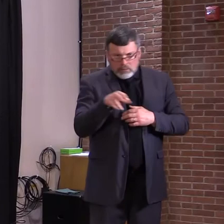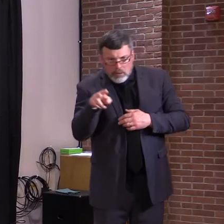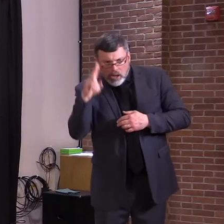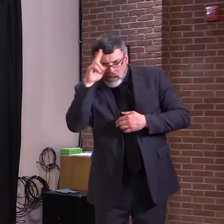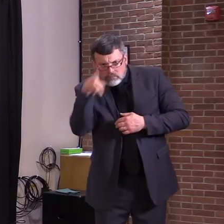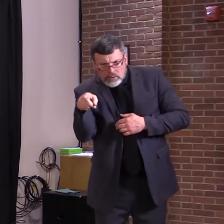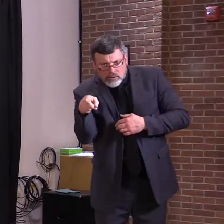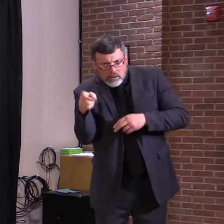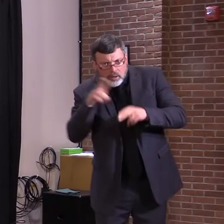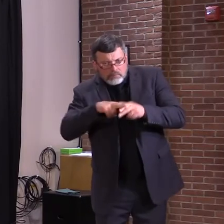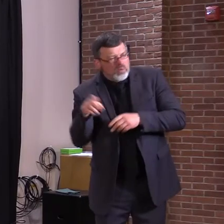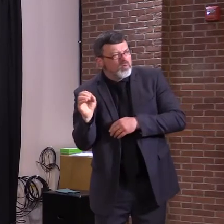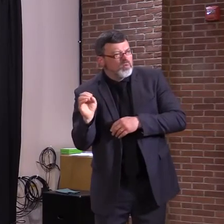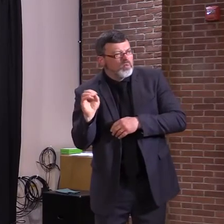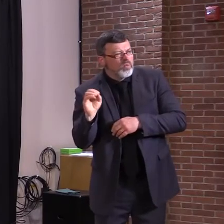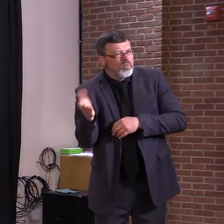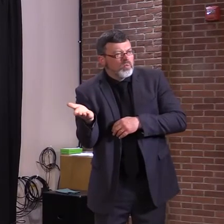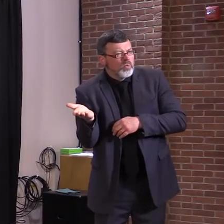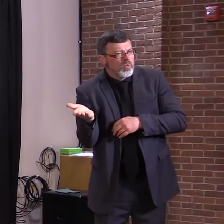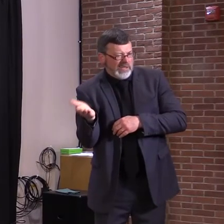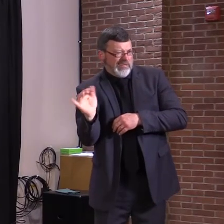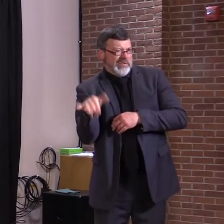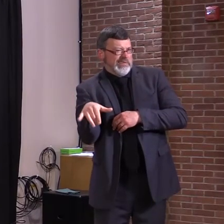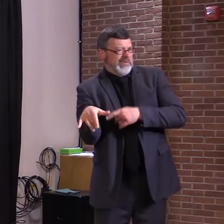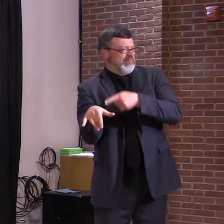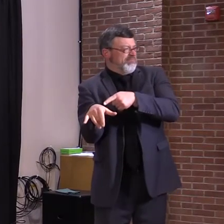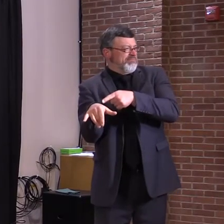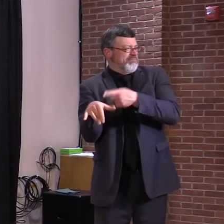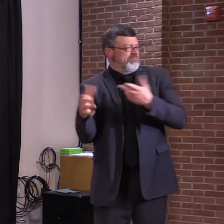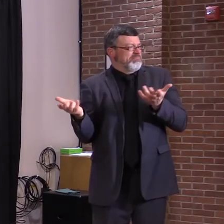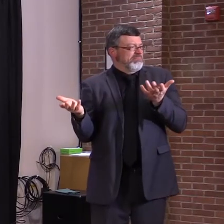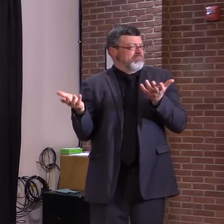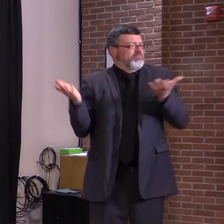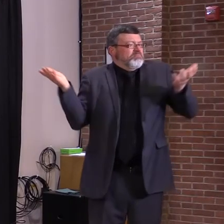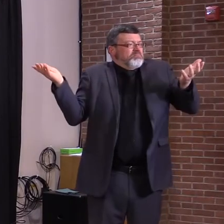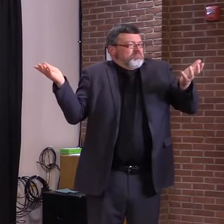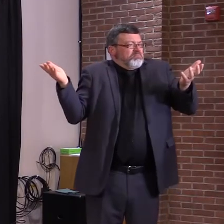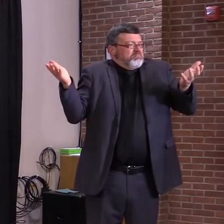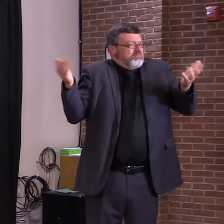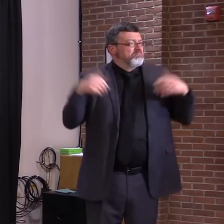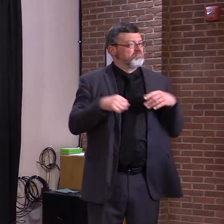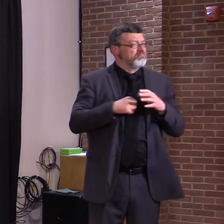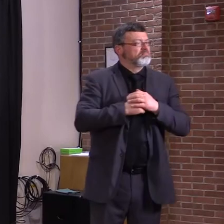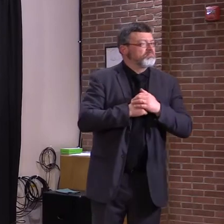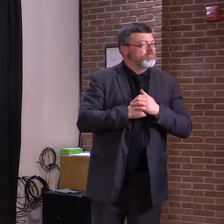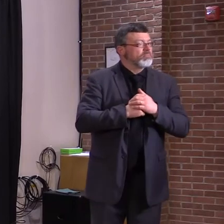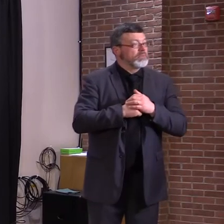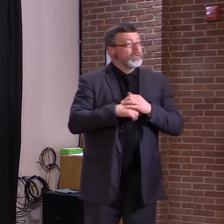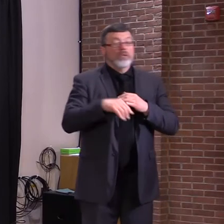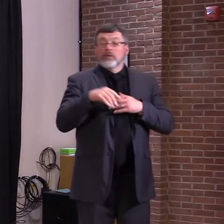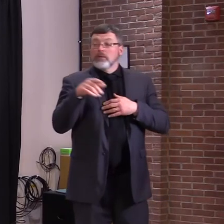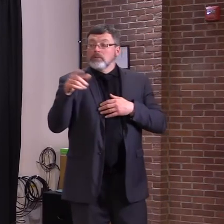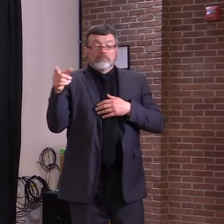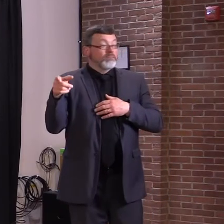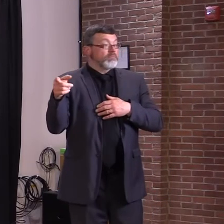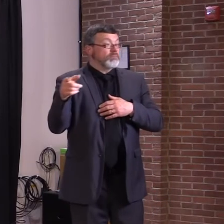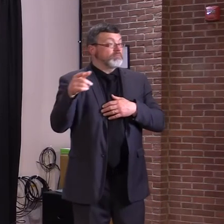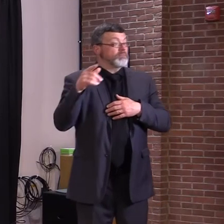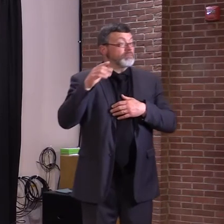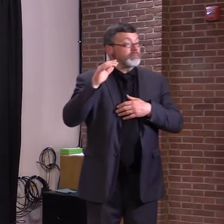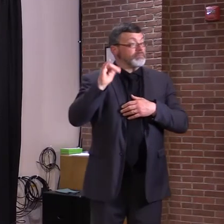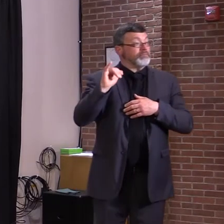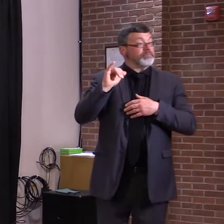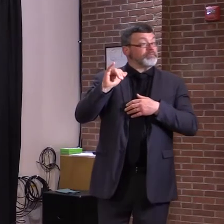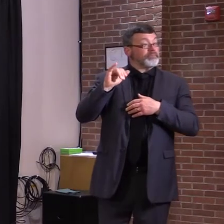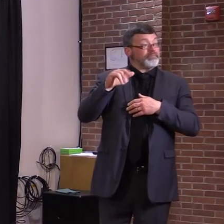Okay, that's all. Thank you very much. And I'm sorry, go ahead. Your specific question about instructions that we give out at the